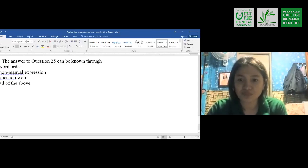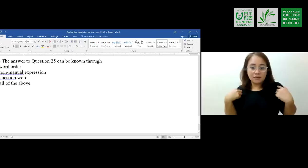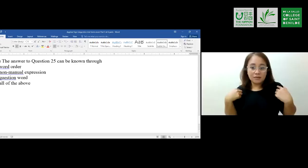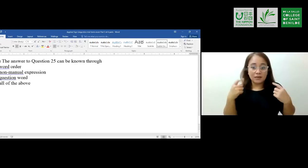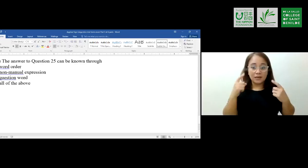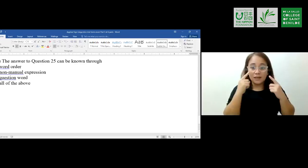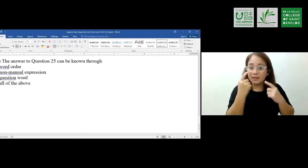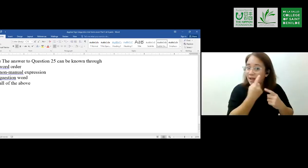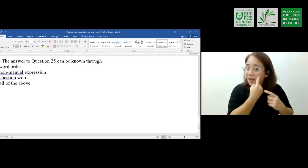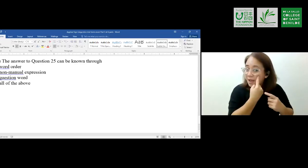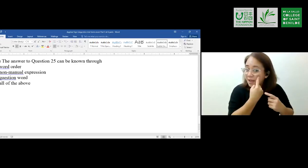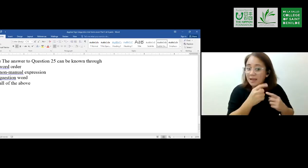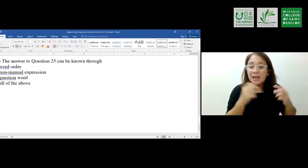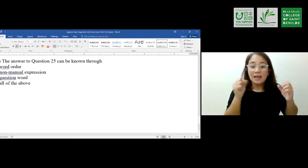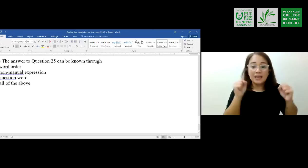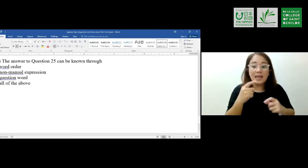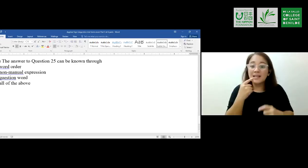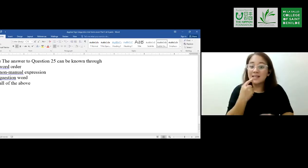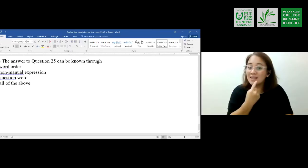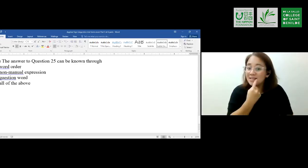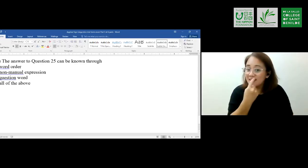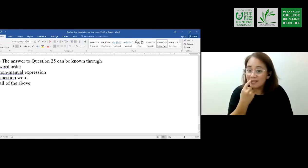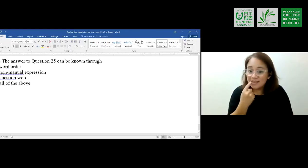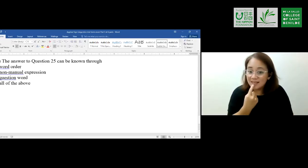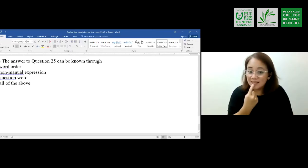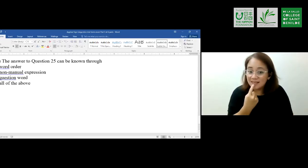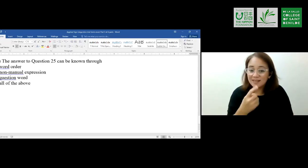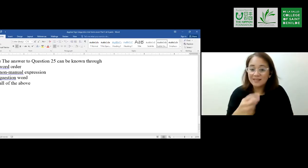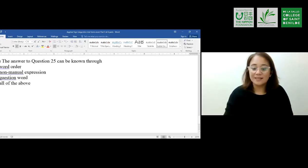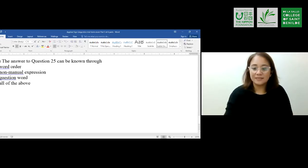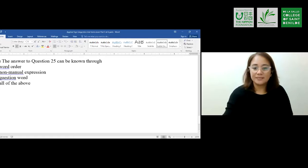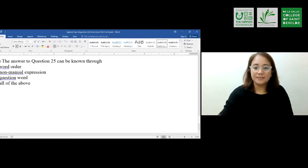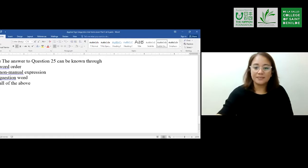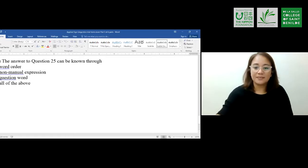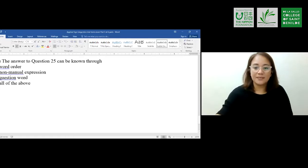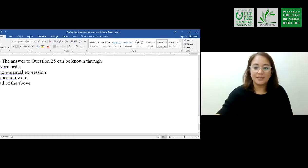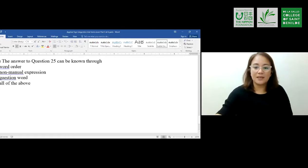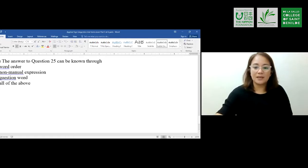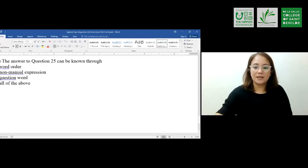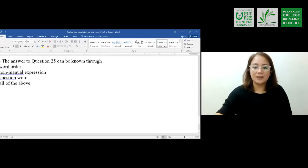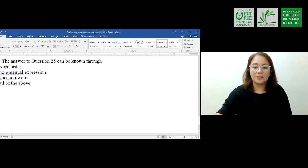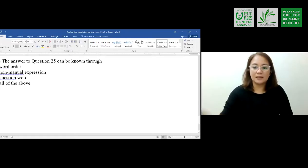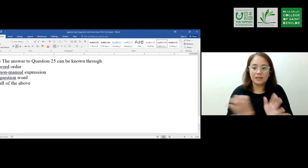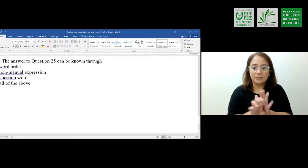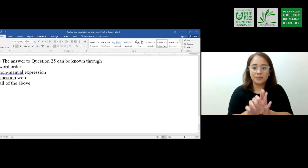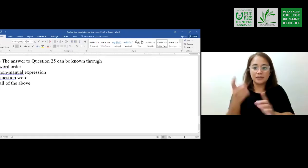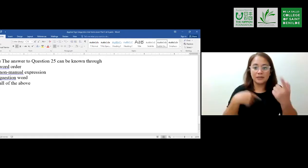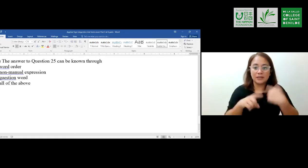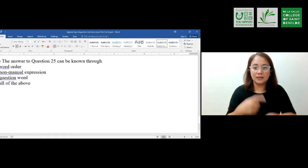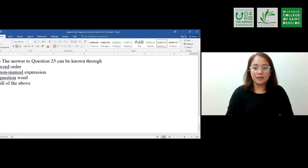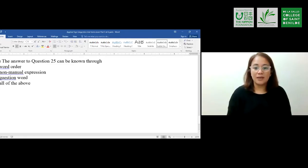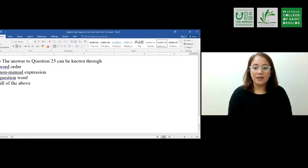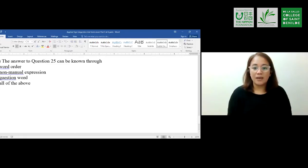your lips. Like, for example, when you have the sign fat,